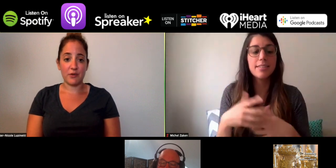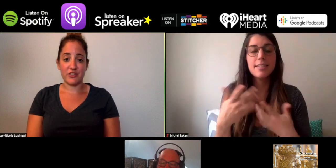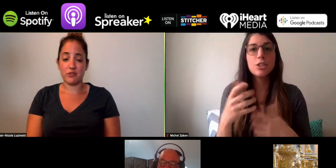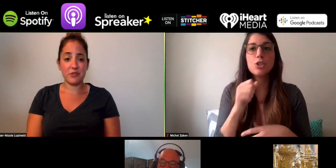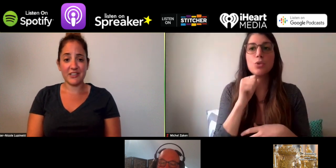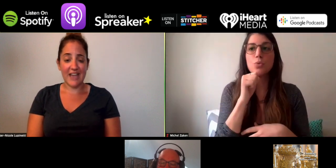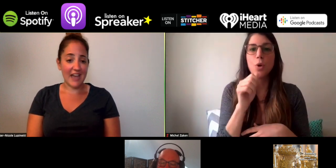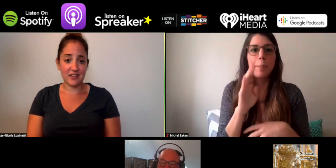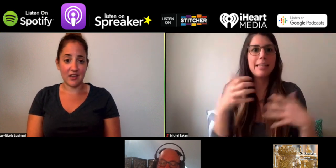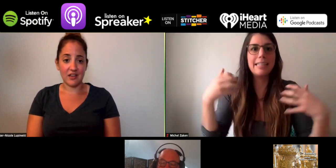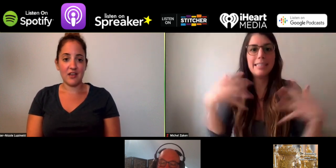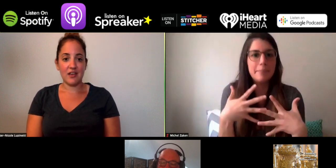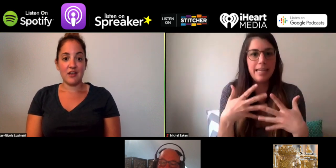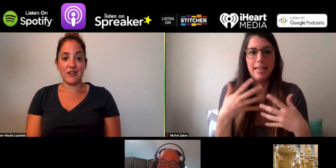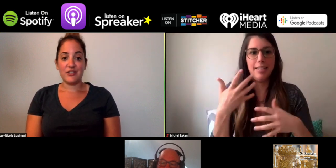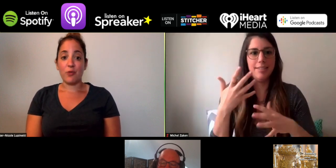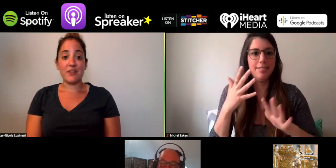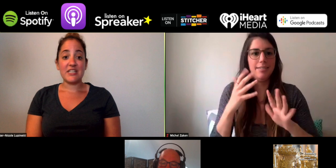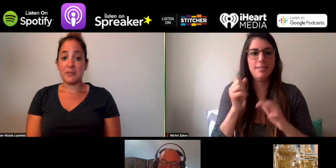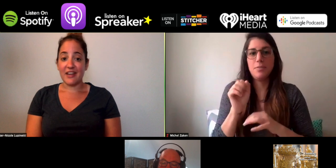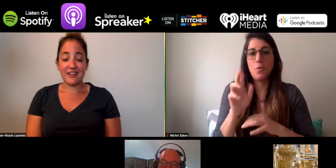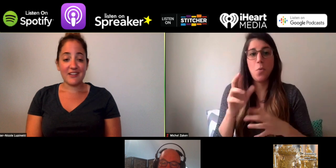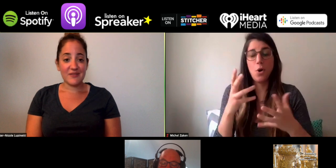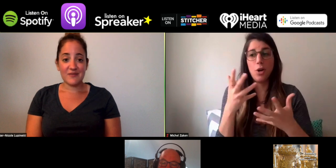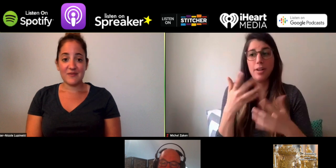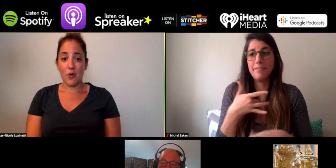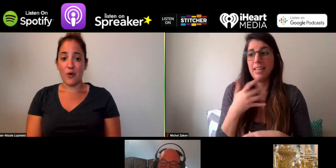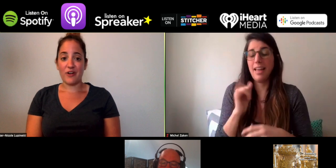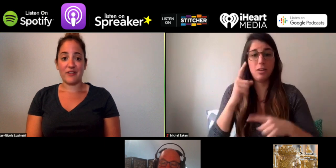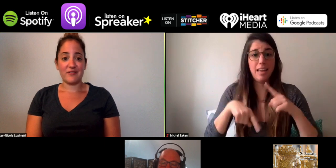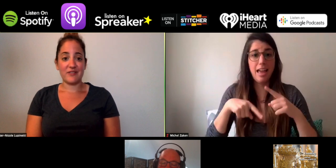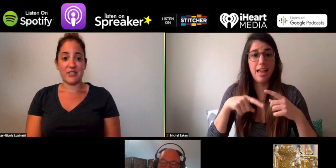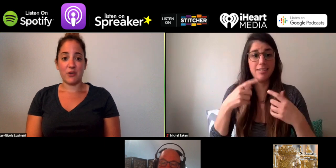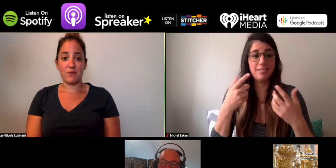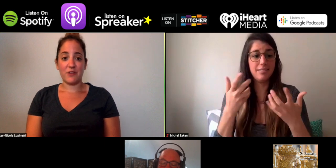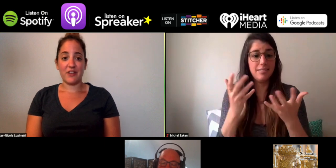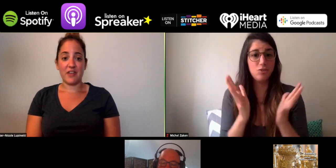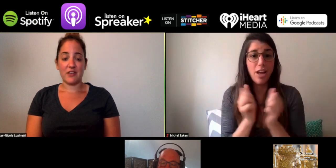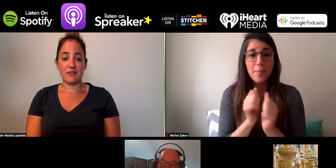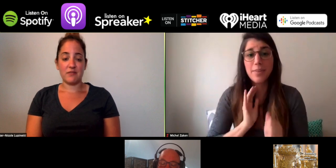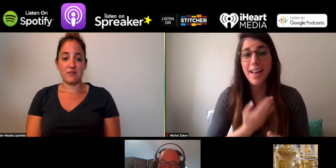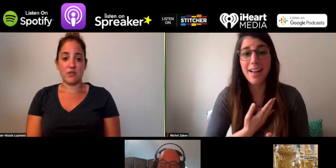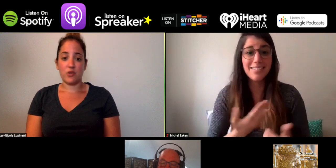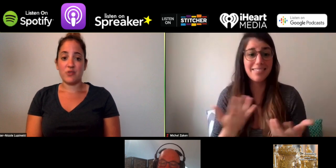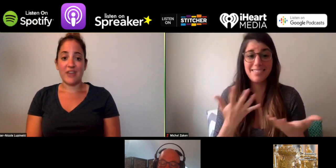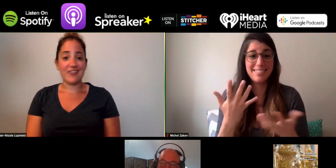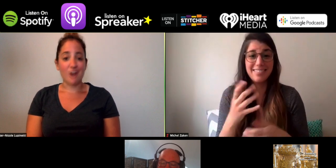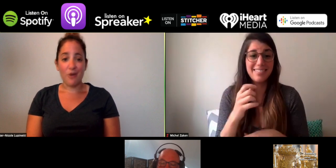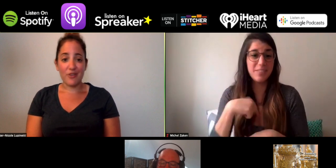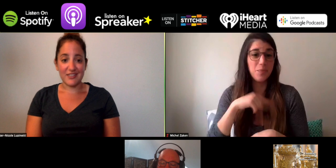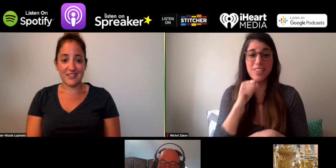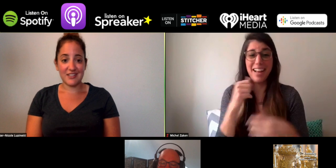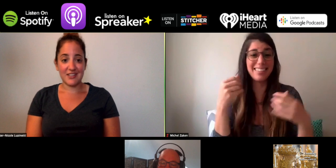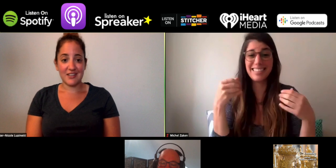deaf person, or really anything, don't be intimidated, or don't feel like that, you know, you can't